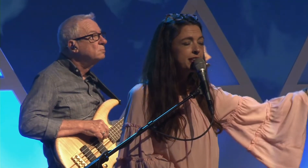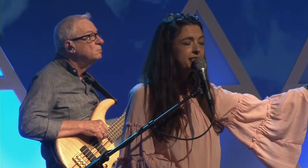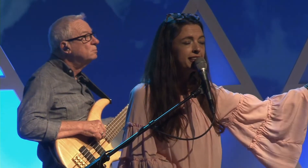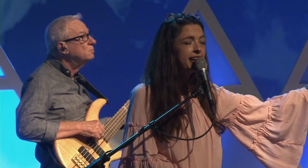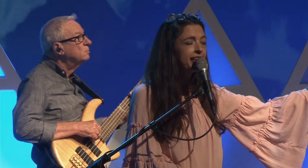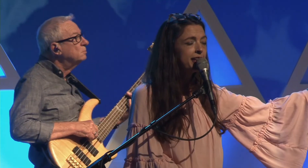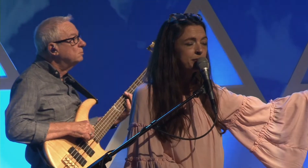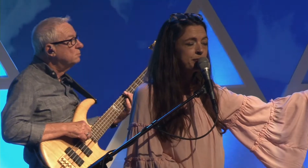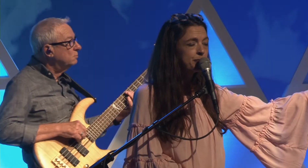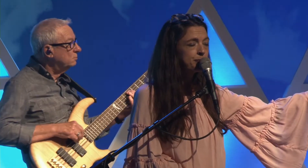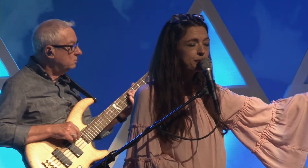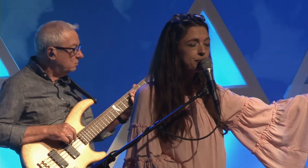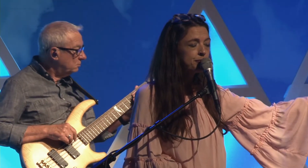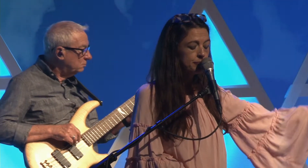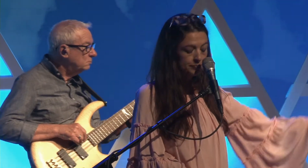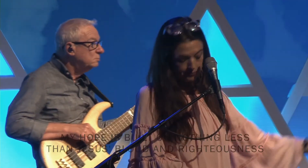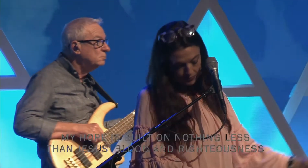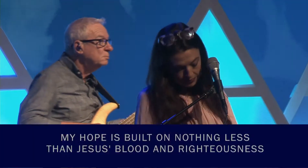Sing that again.